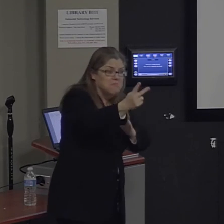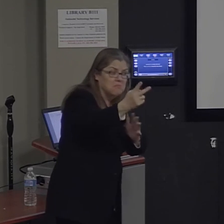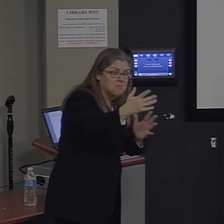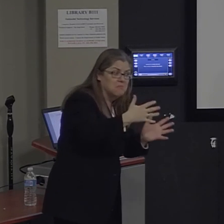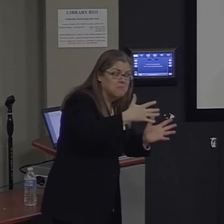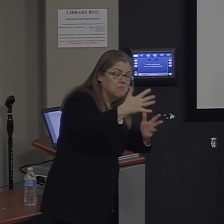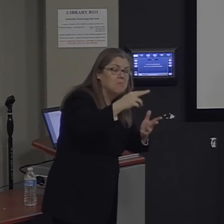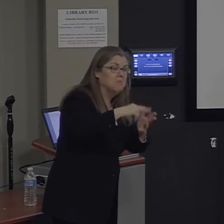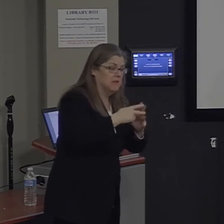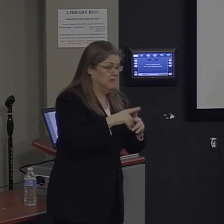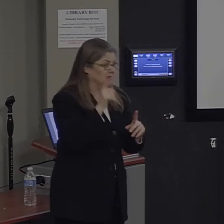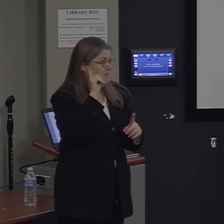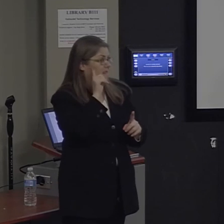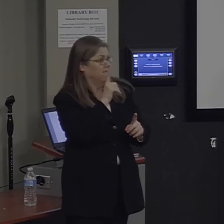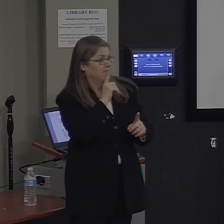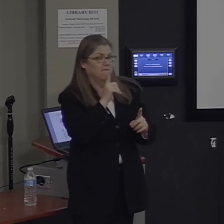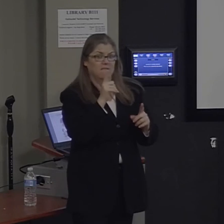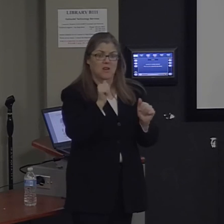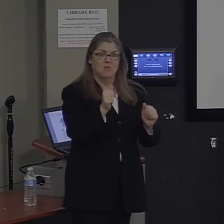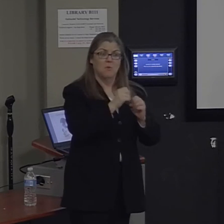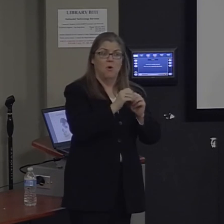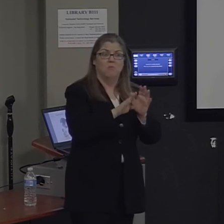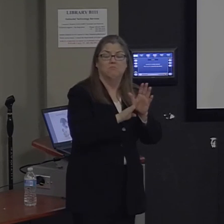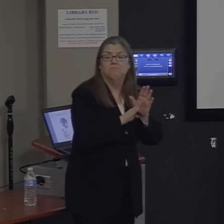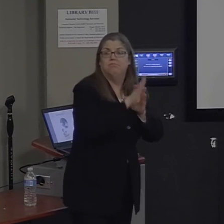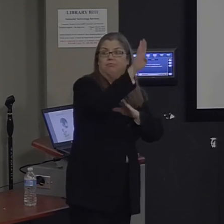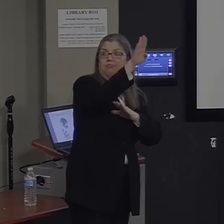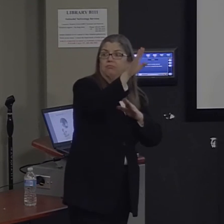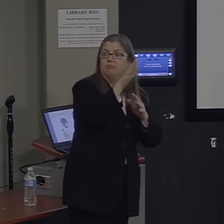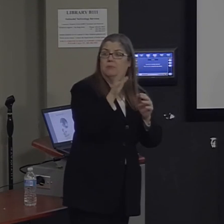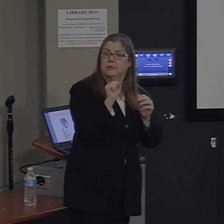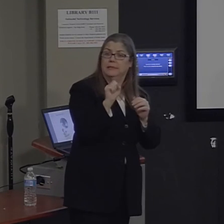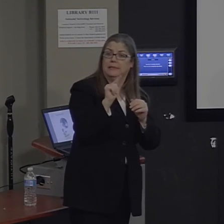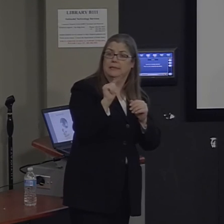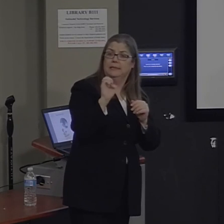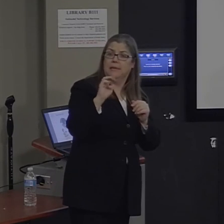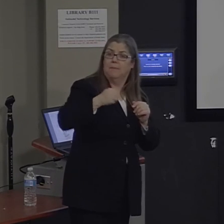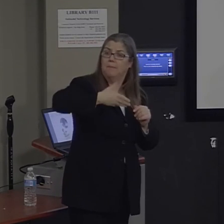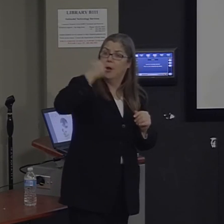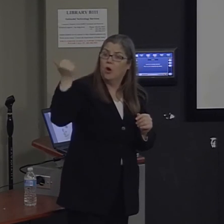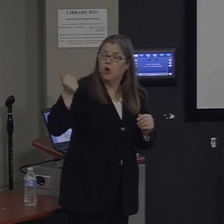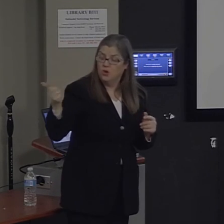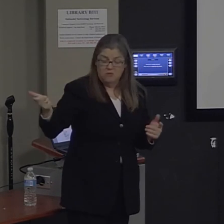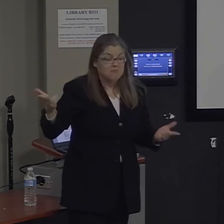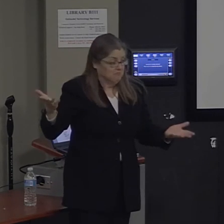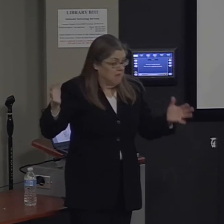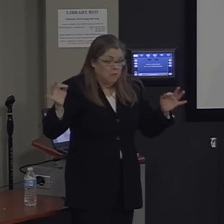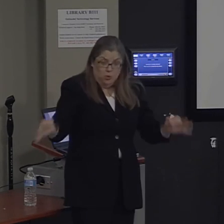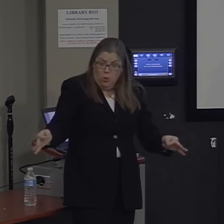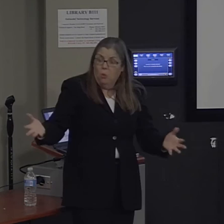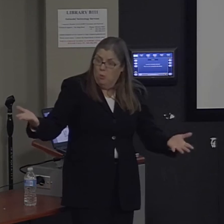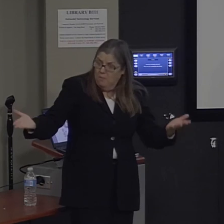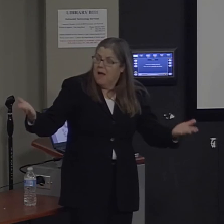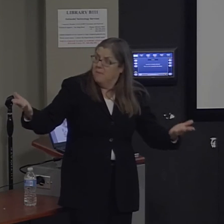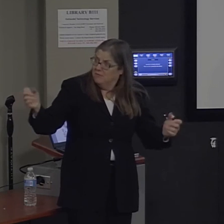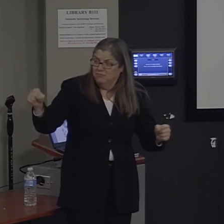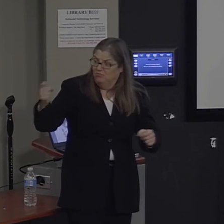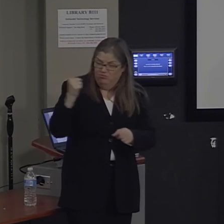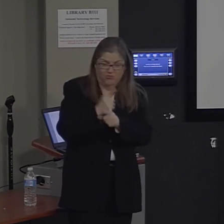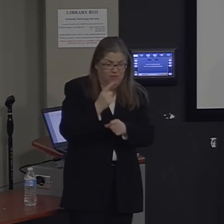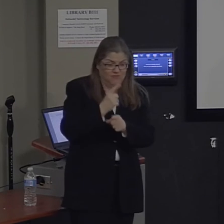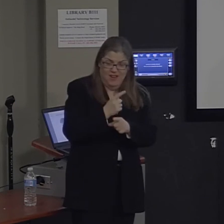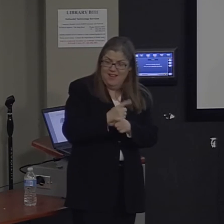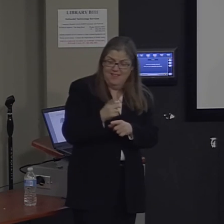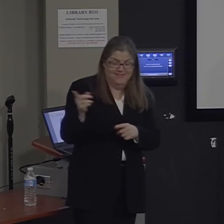deaf individuals to accelerate in the areas of the STEM areas. So absolutely. Yeah. So right, right. You're not the first